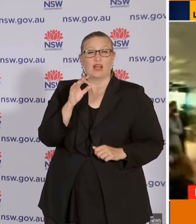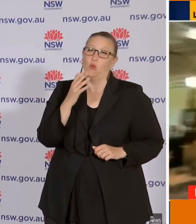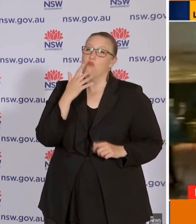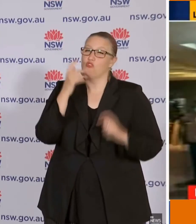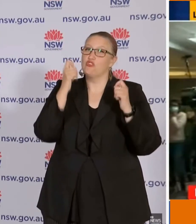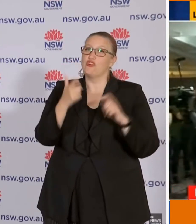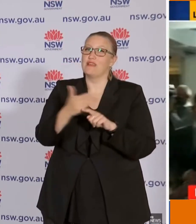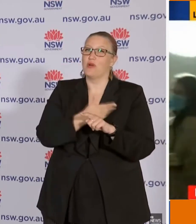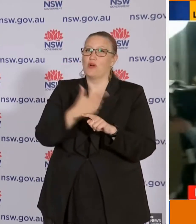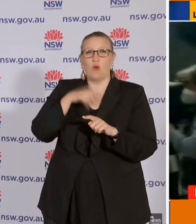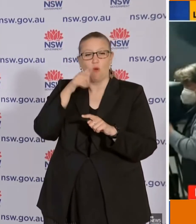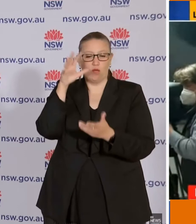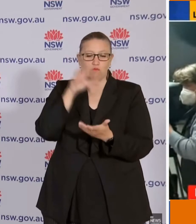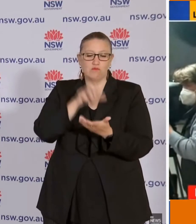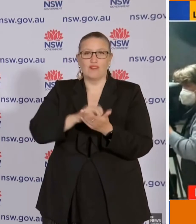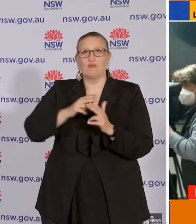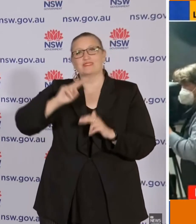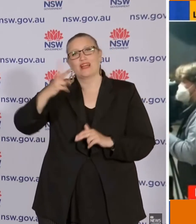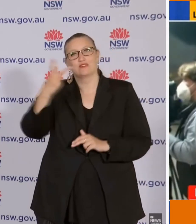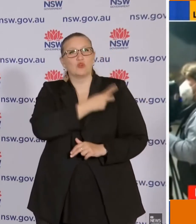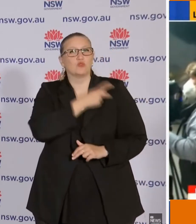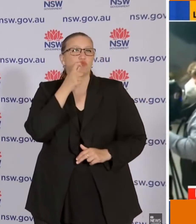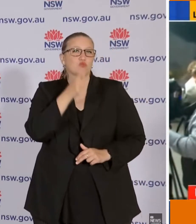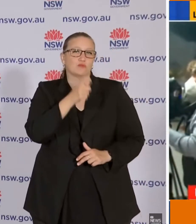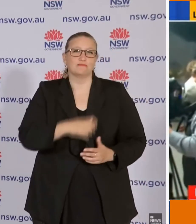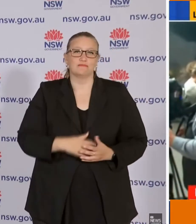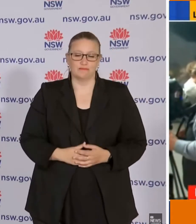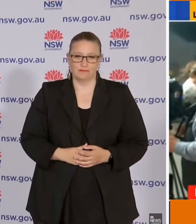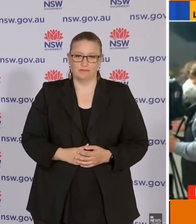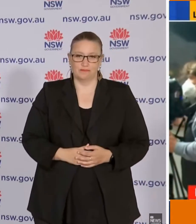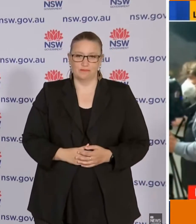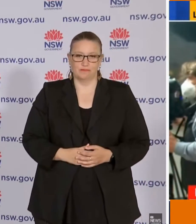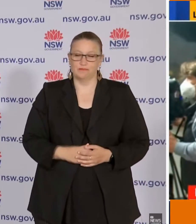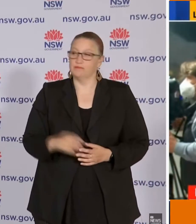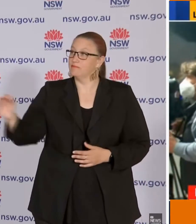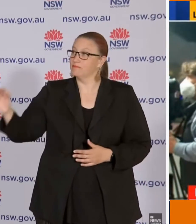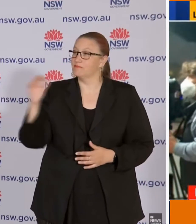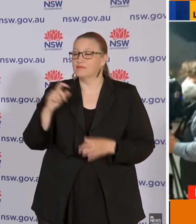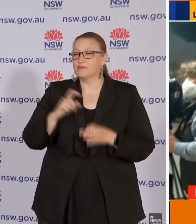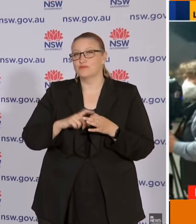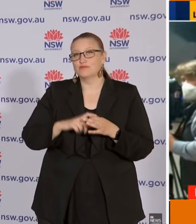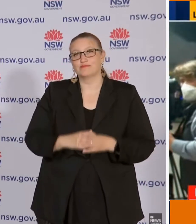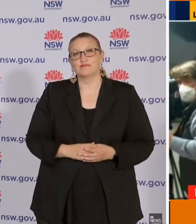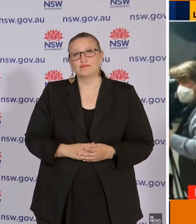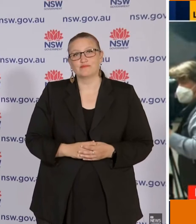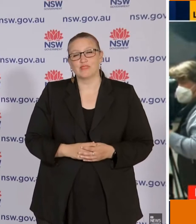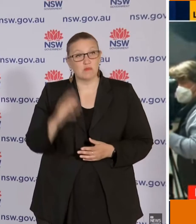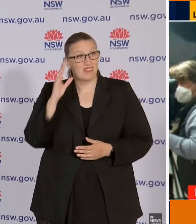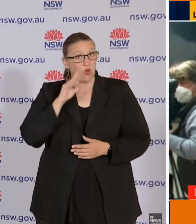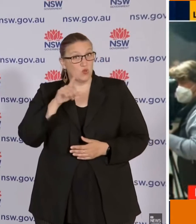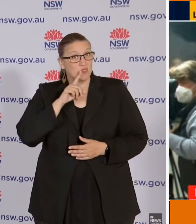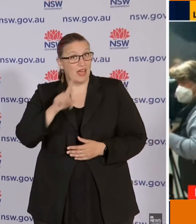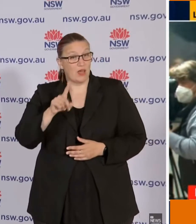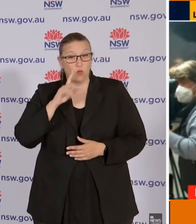You did mention that international travel, and you expect it to be by December, I think you said. Is that a commitment that New